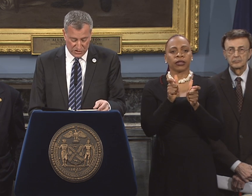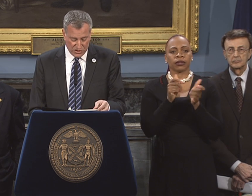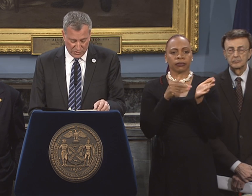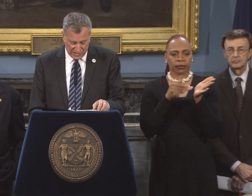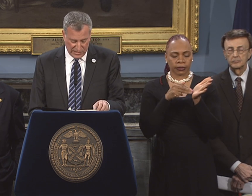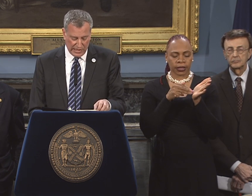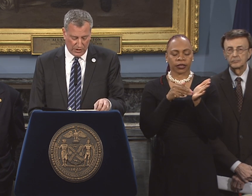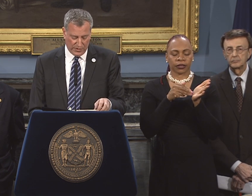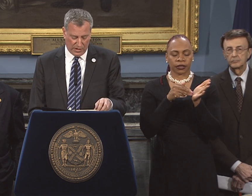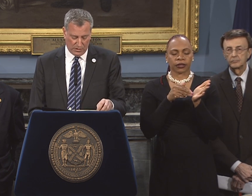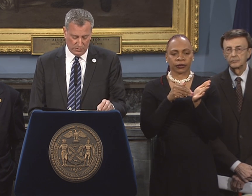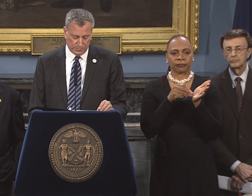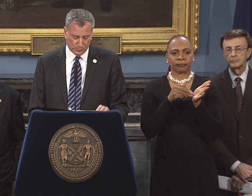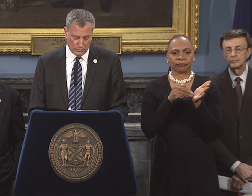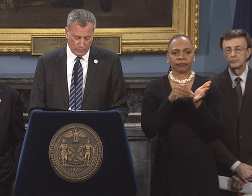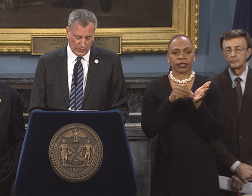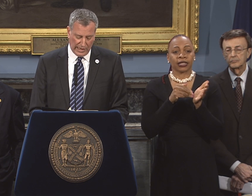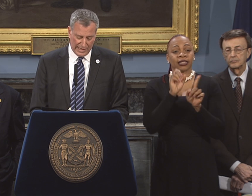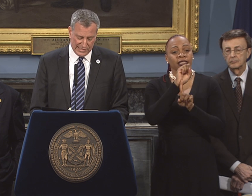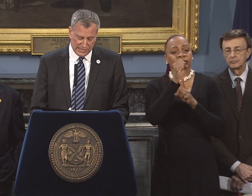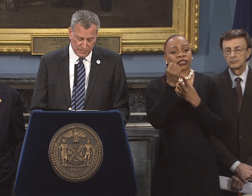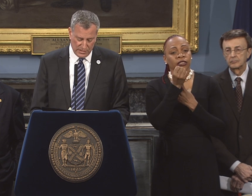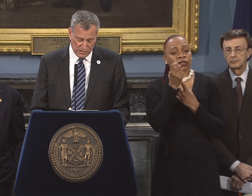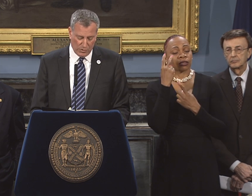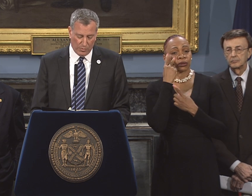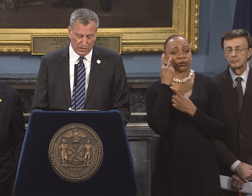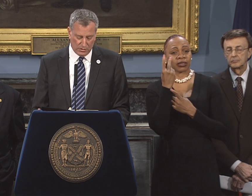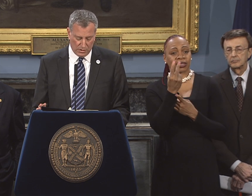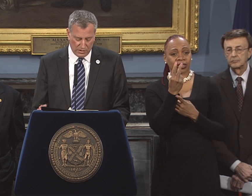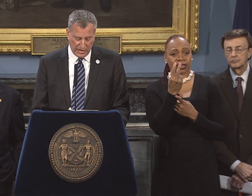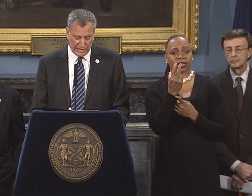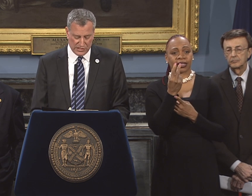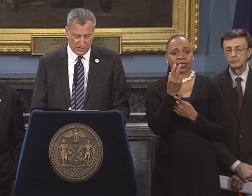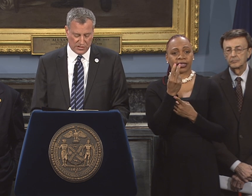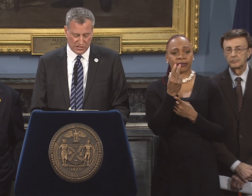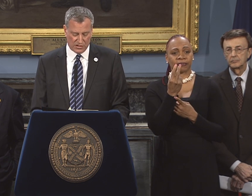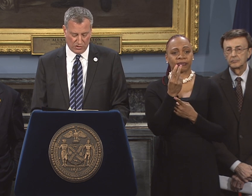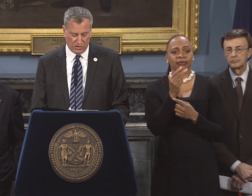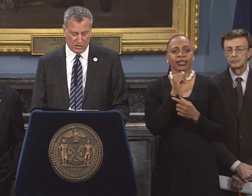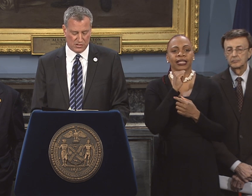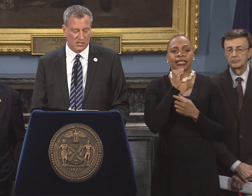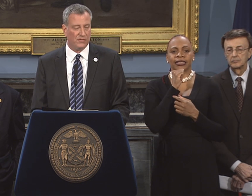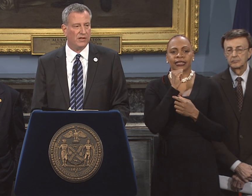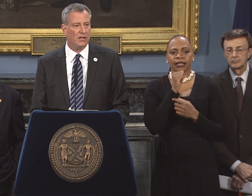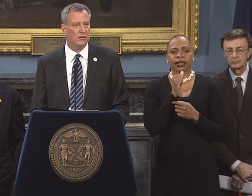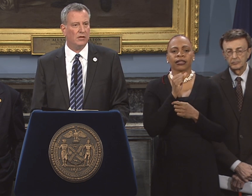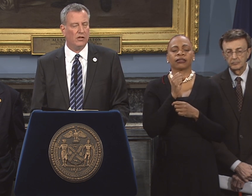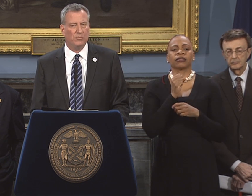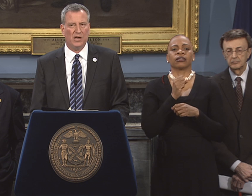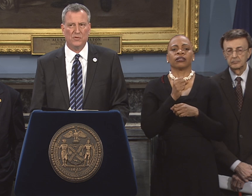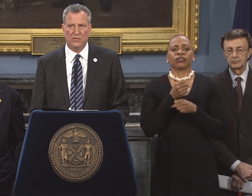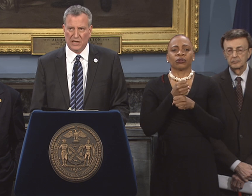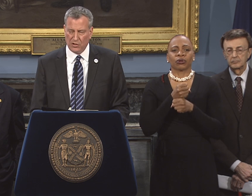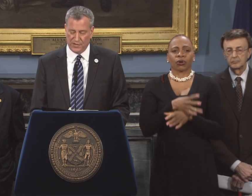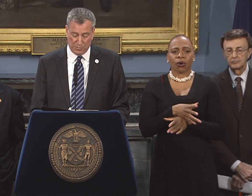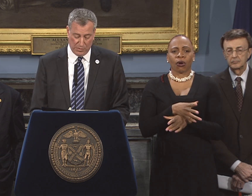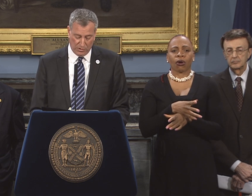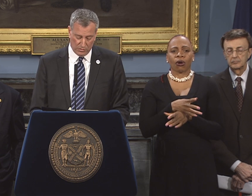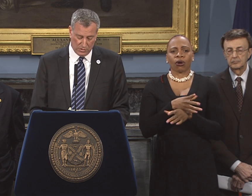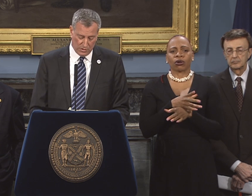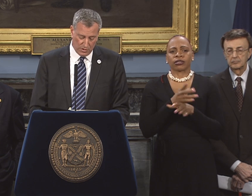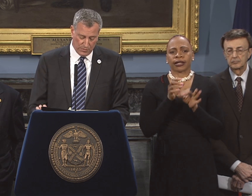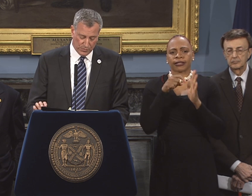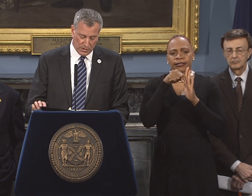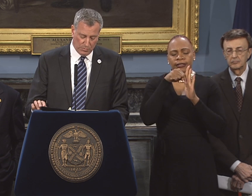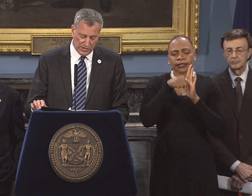The conditions we see out there as this moment are not such as to cause significant health problems for healthy